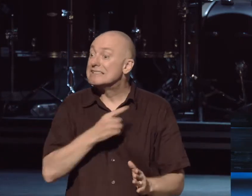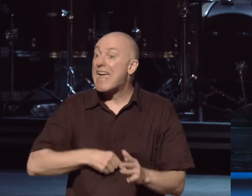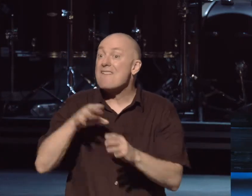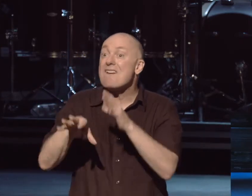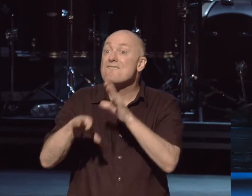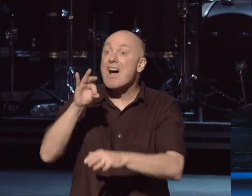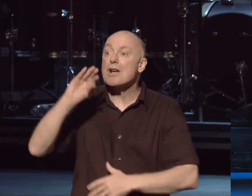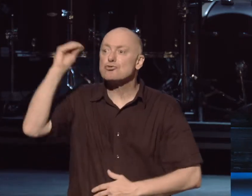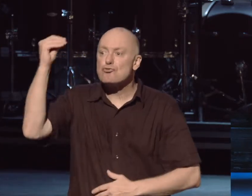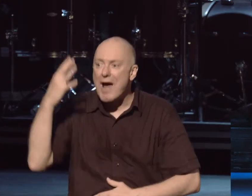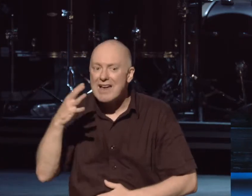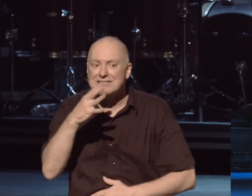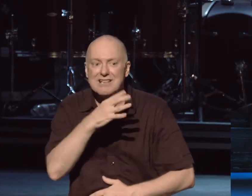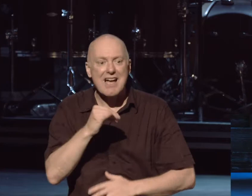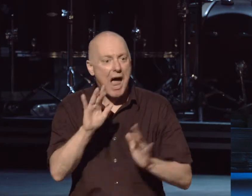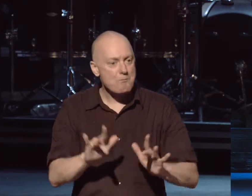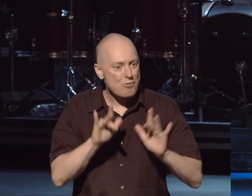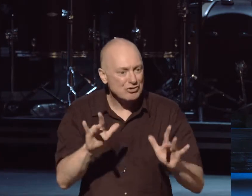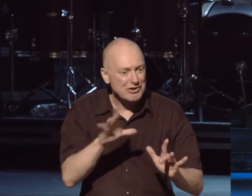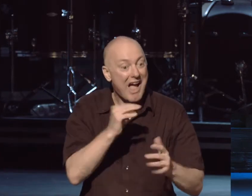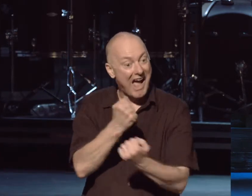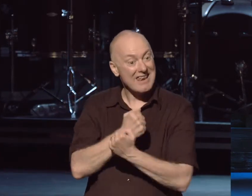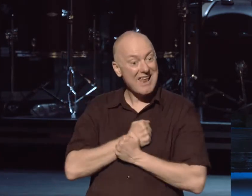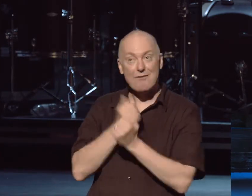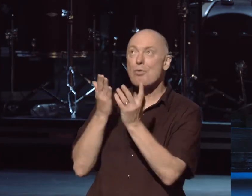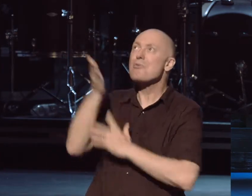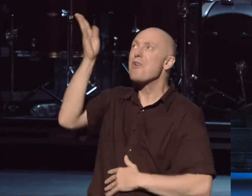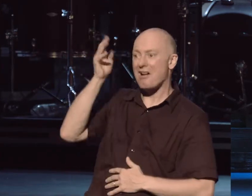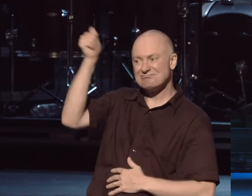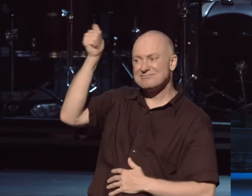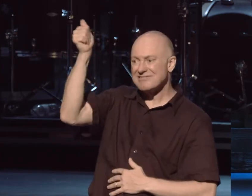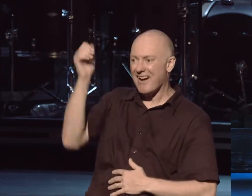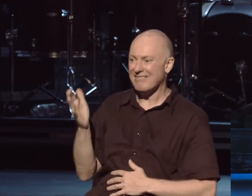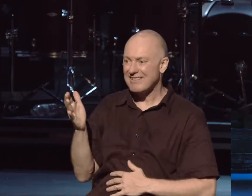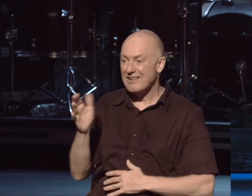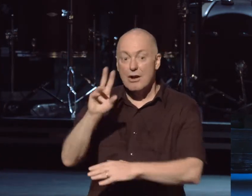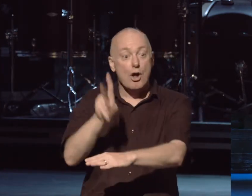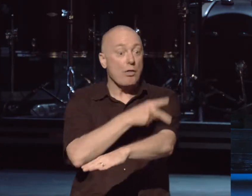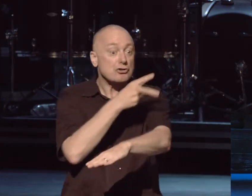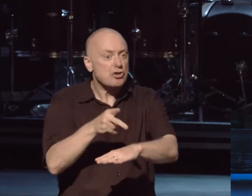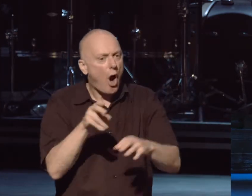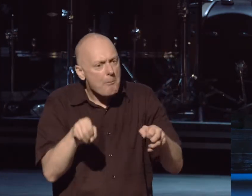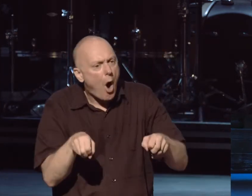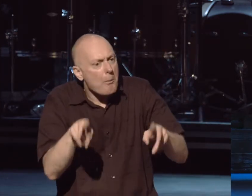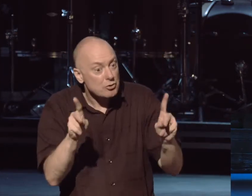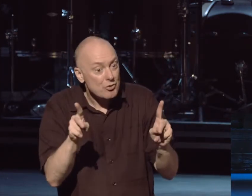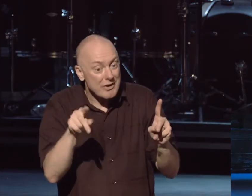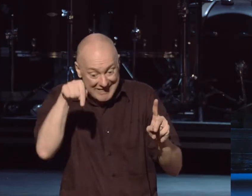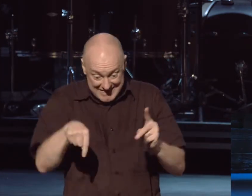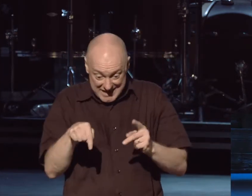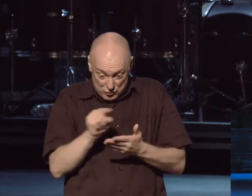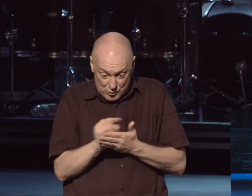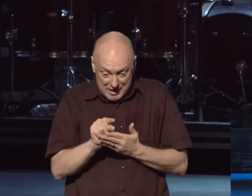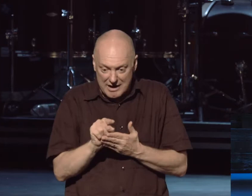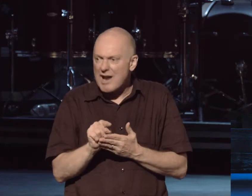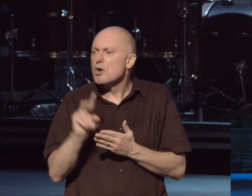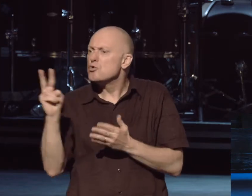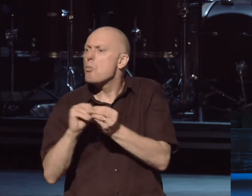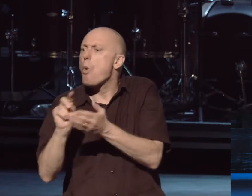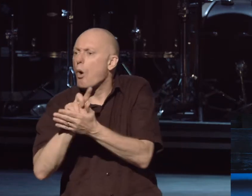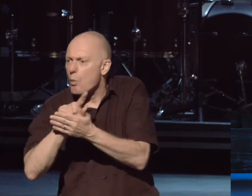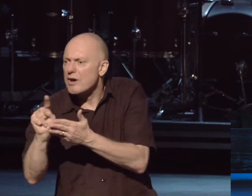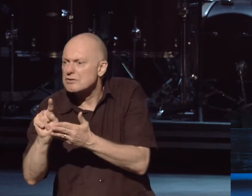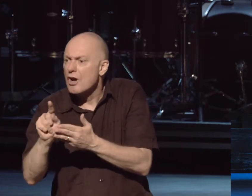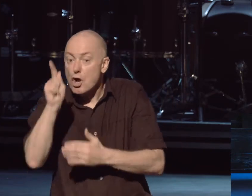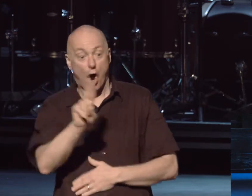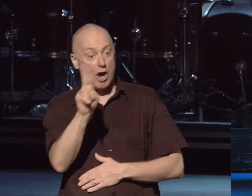David finds in the mercy and the love of the one and only God. This psalm is an opportunity this week and the weeks to follow.